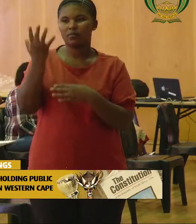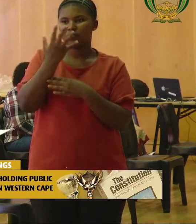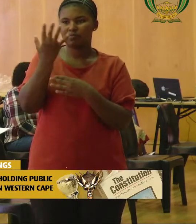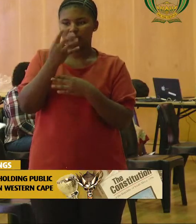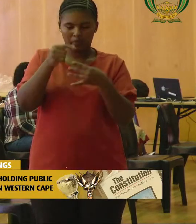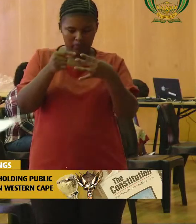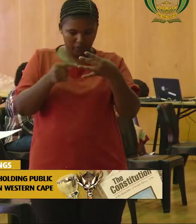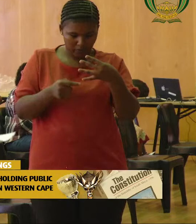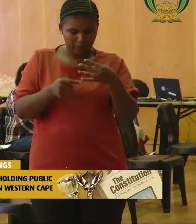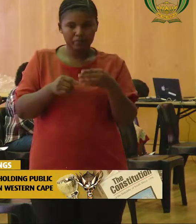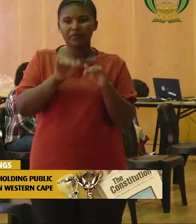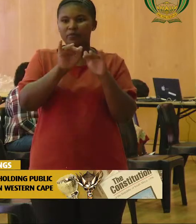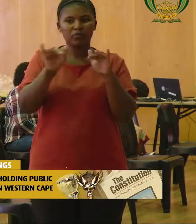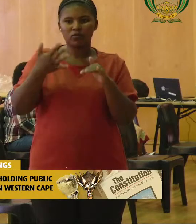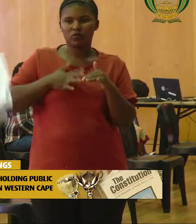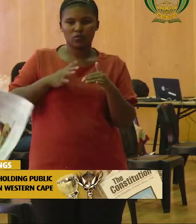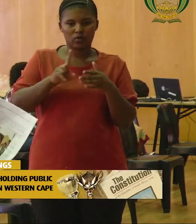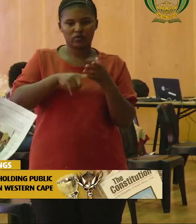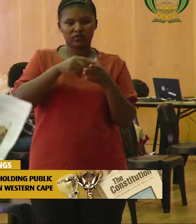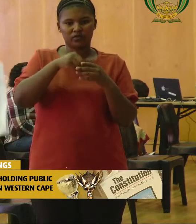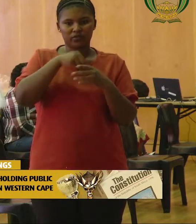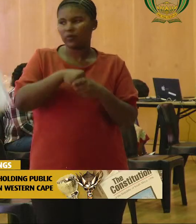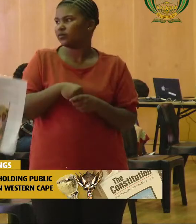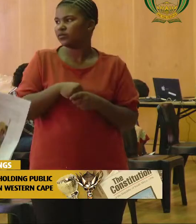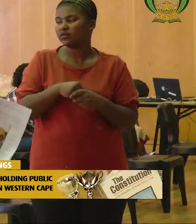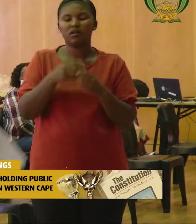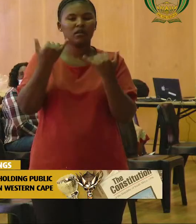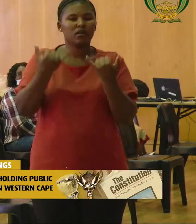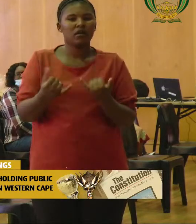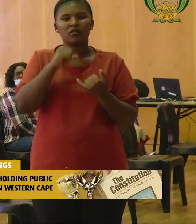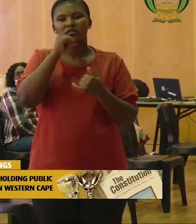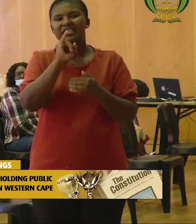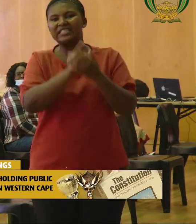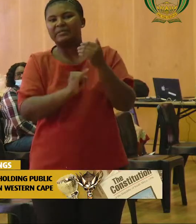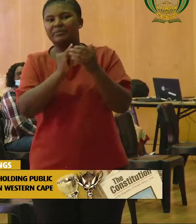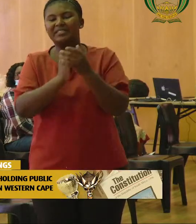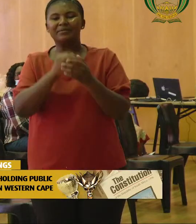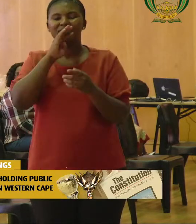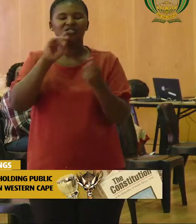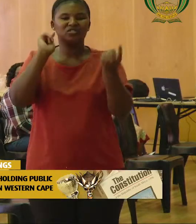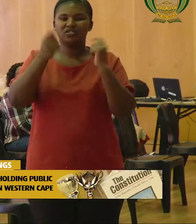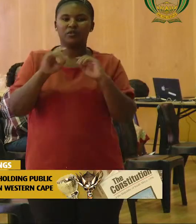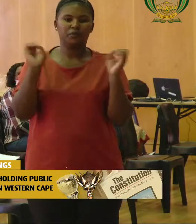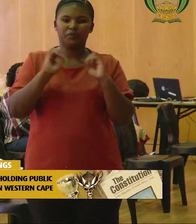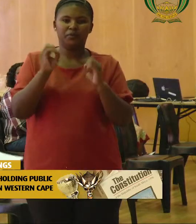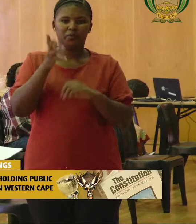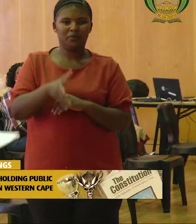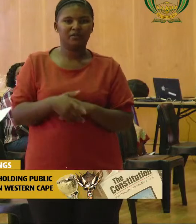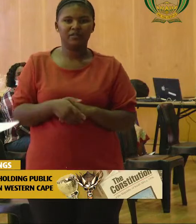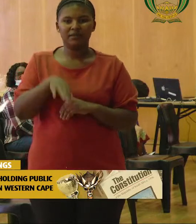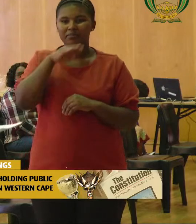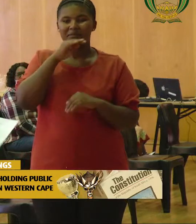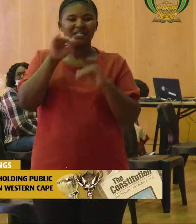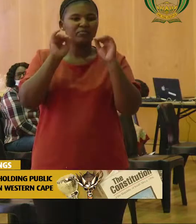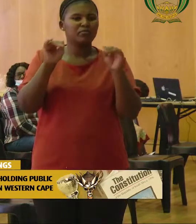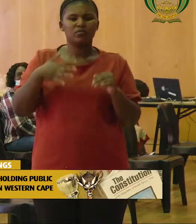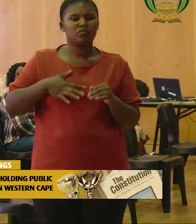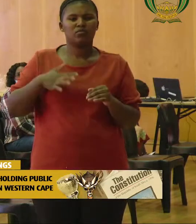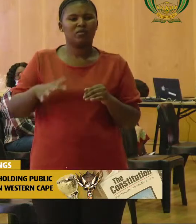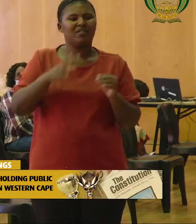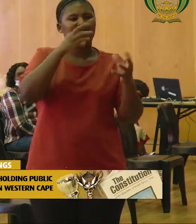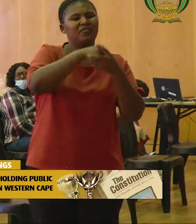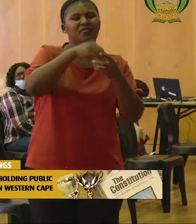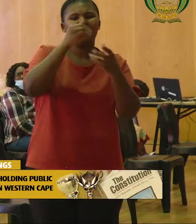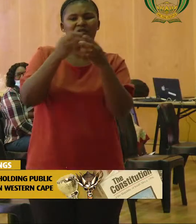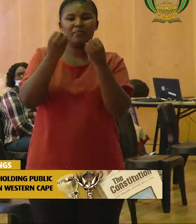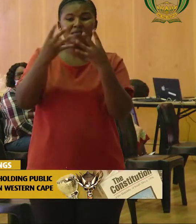uvota kuphinde ke ngokuthi mabavuleleke bazimele, so akuzobakho umuntu uzawufuna ukuphathwa ngomnye umuntu.